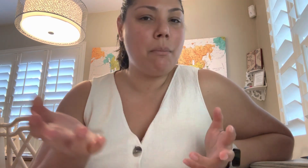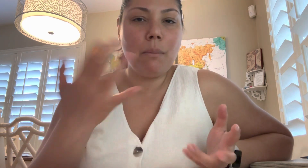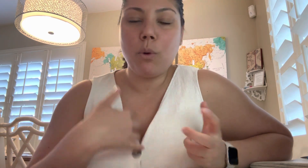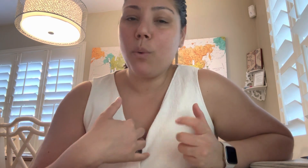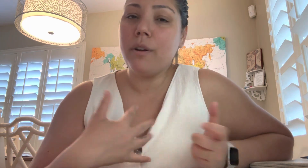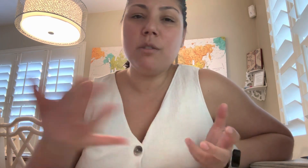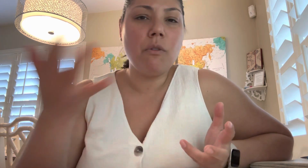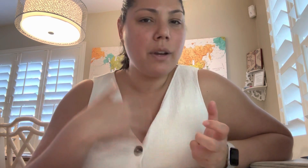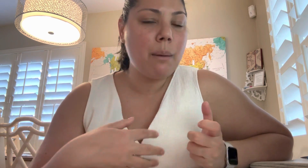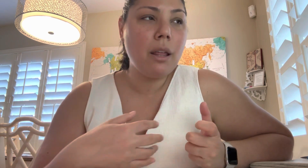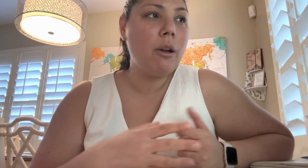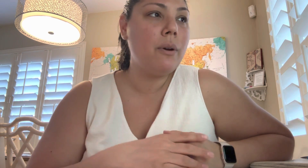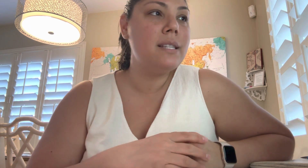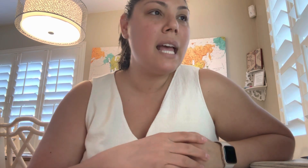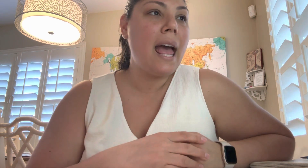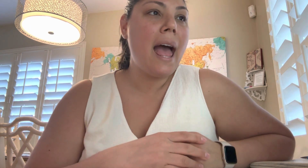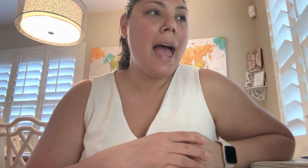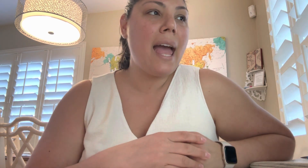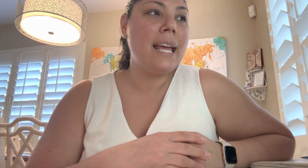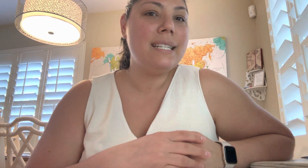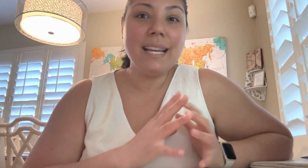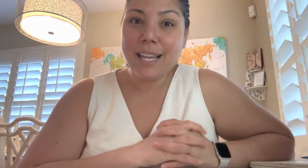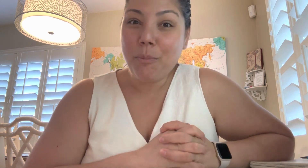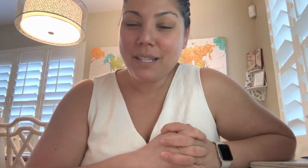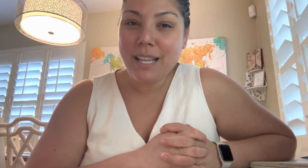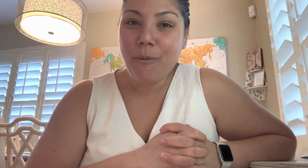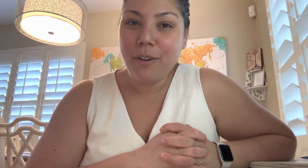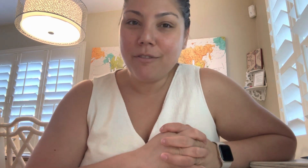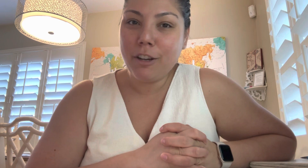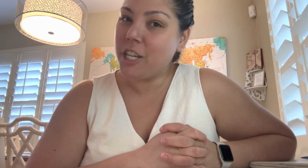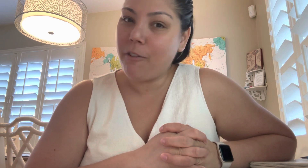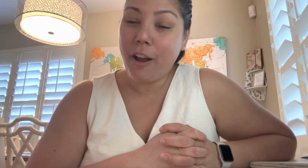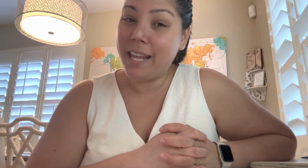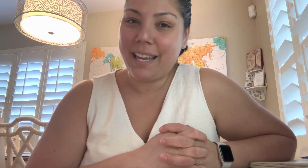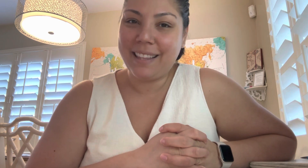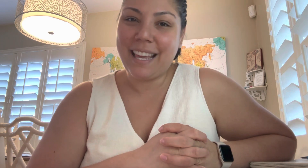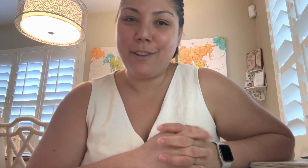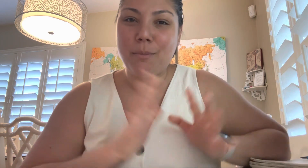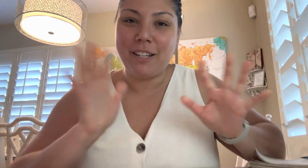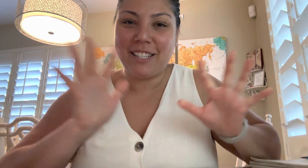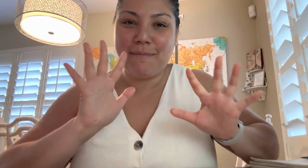more words, more vocabulary words. And yes, I hope this is helpful. Reach out for anything. Thank you so much.